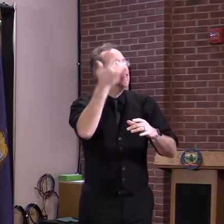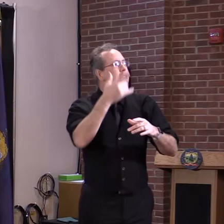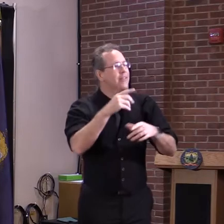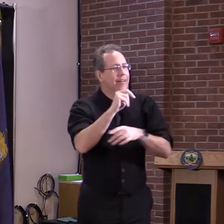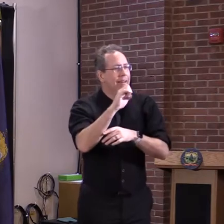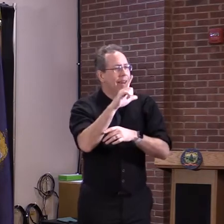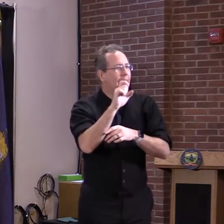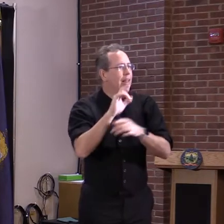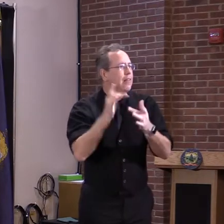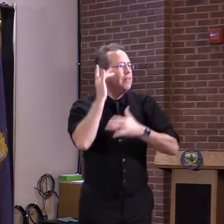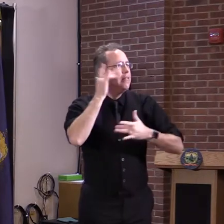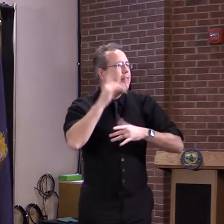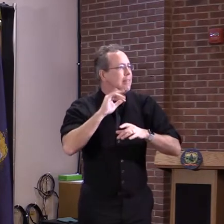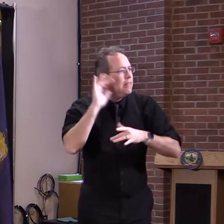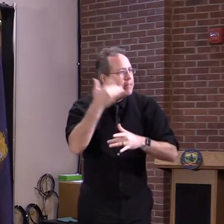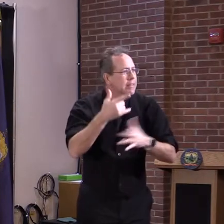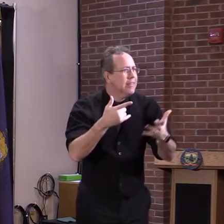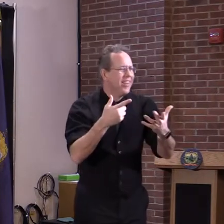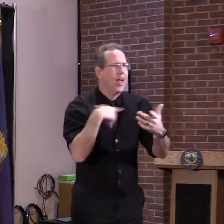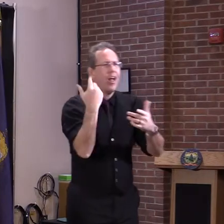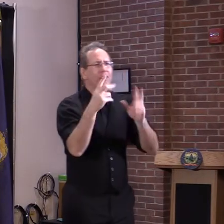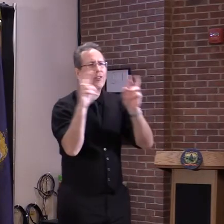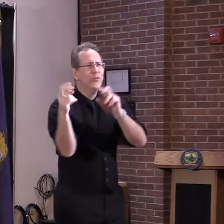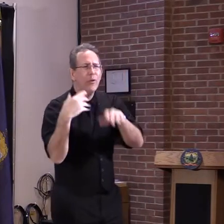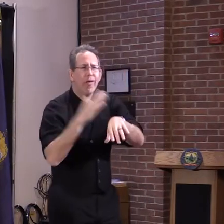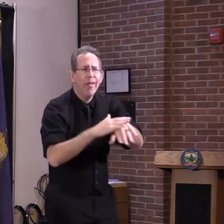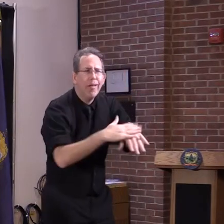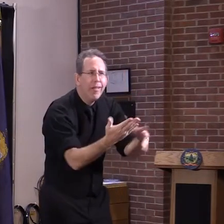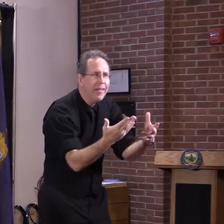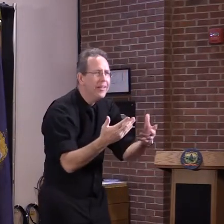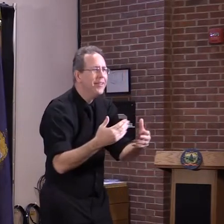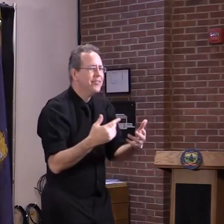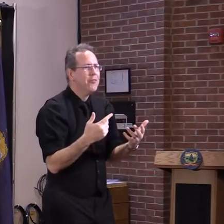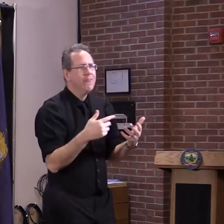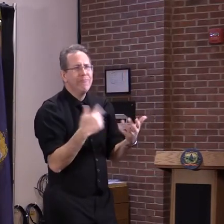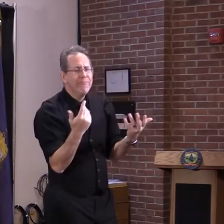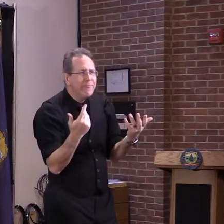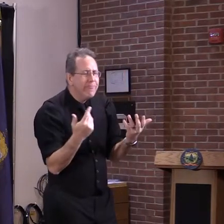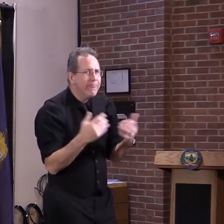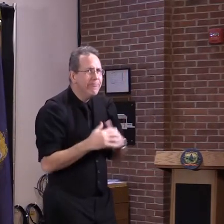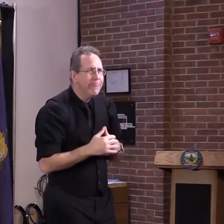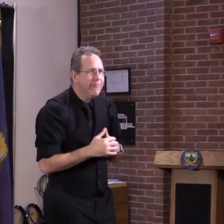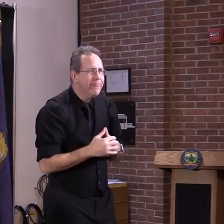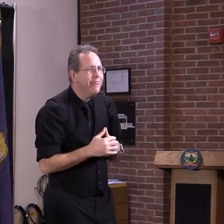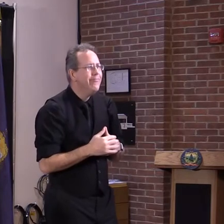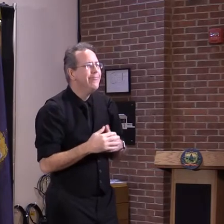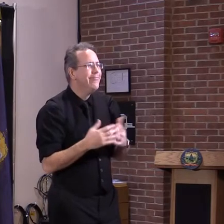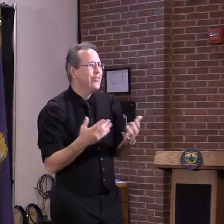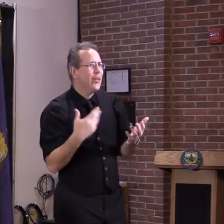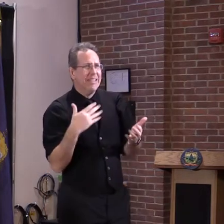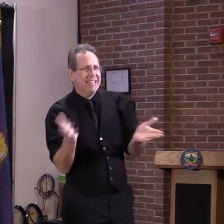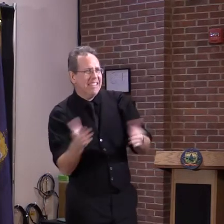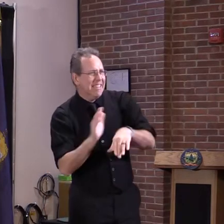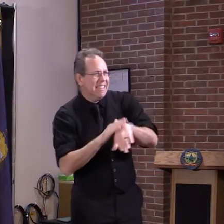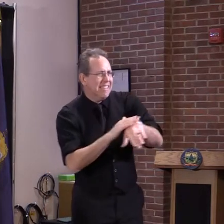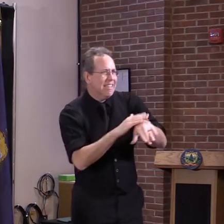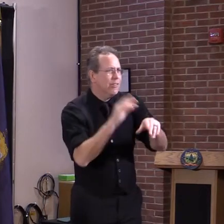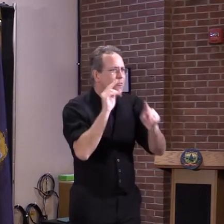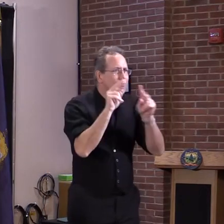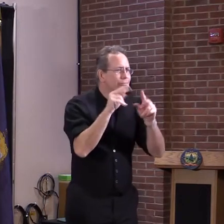to do the right thing and be careful out there, and encouraging them to get out there.